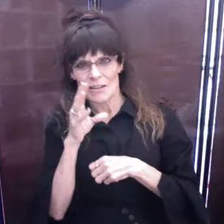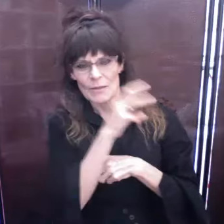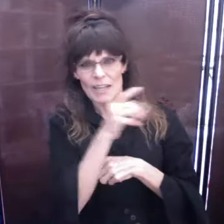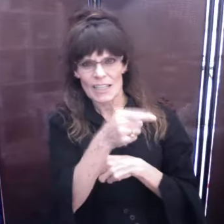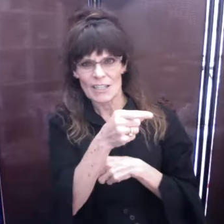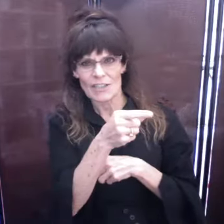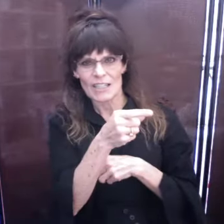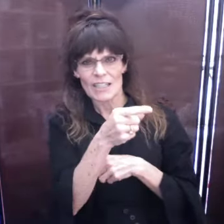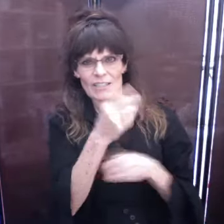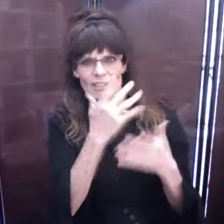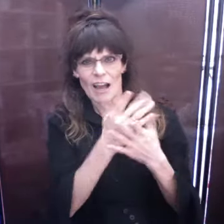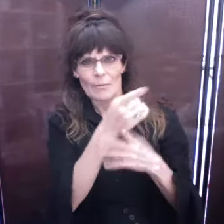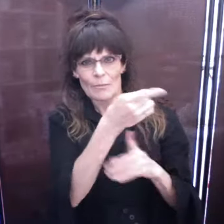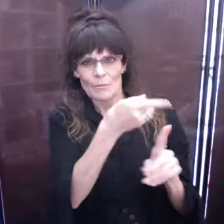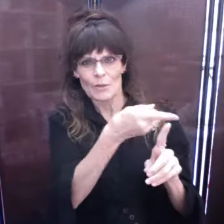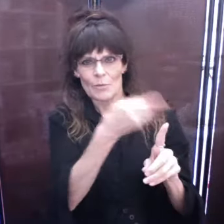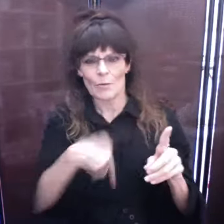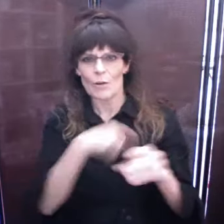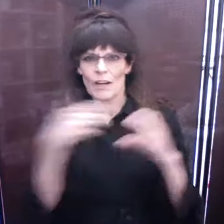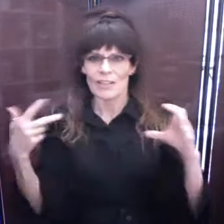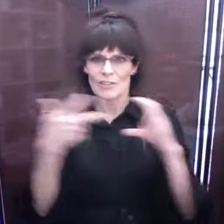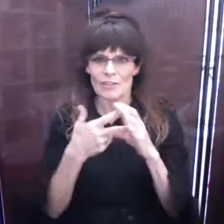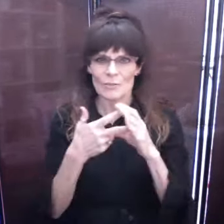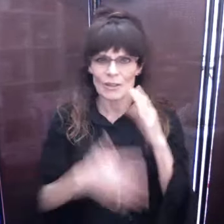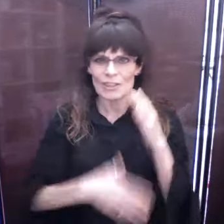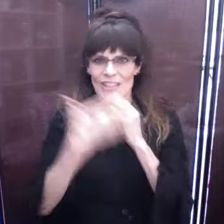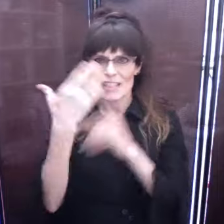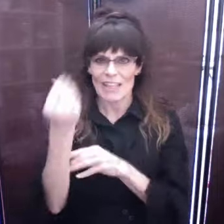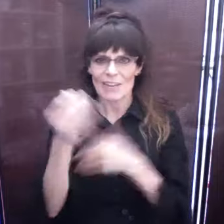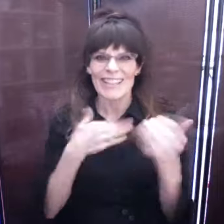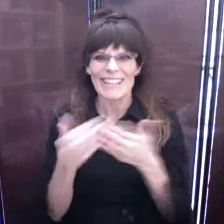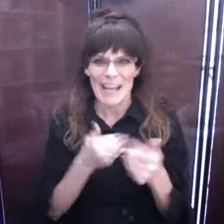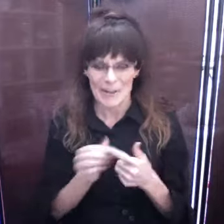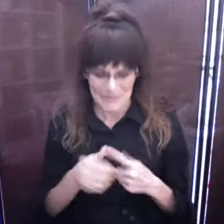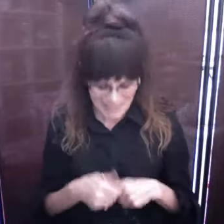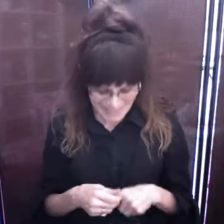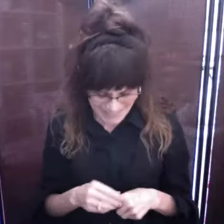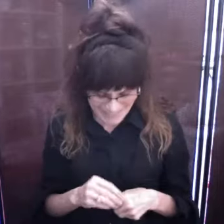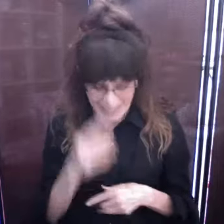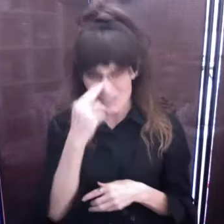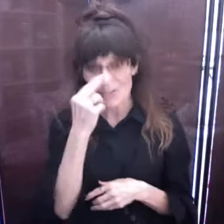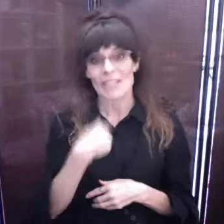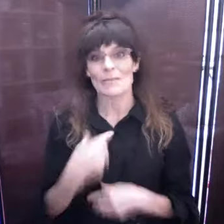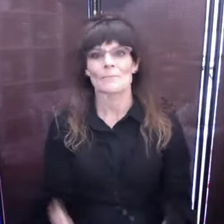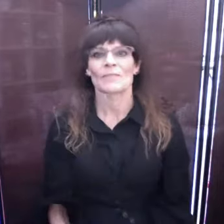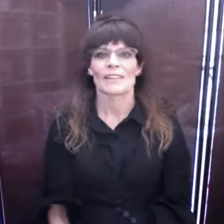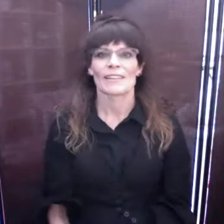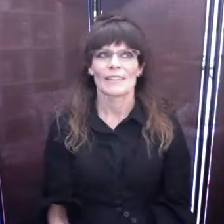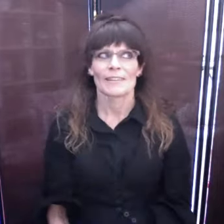bit. But we're on Zoom, so he'll just kick you out now. Anyway, so that's funny to me. Anyway, me and Mark